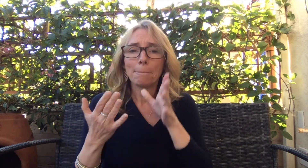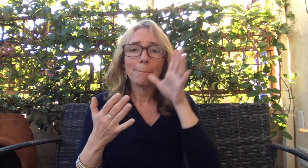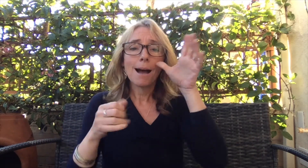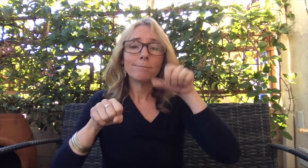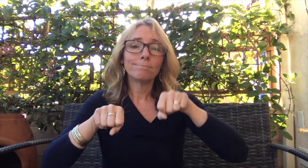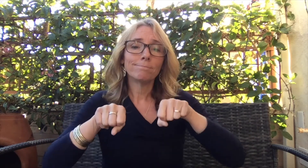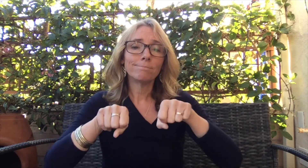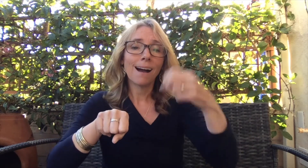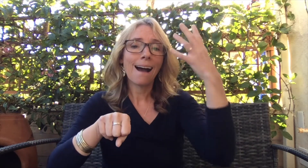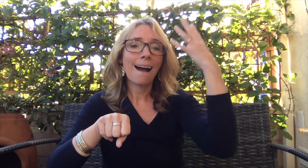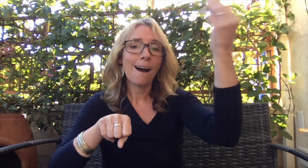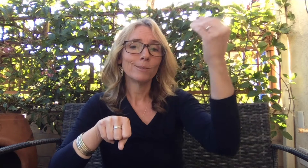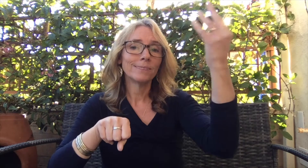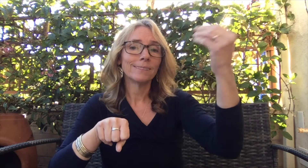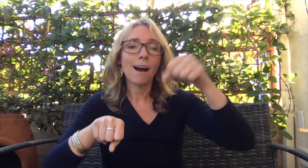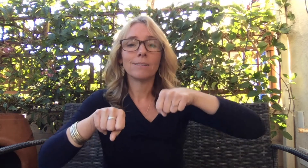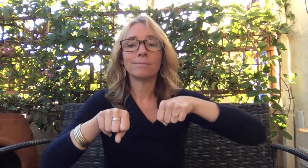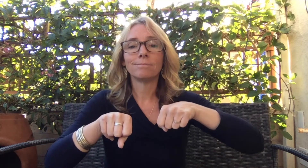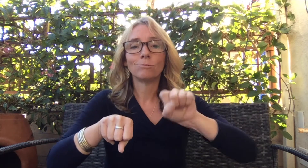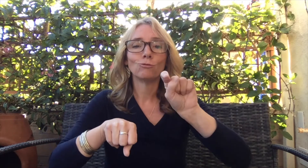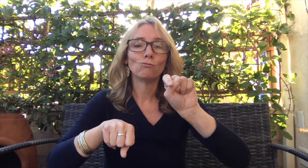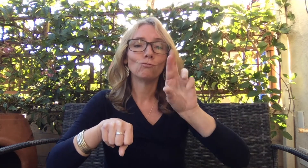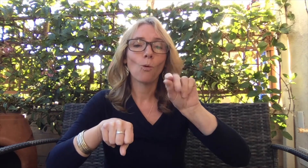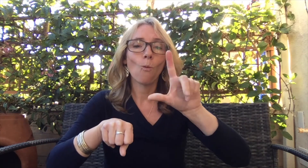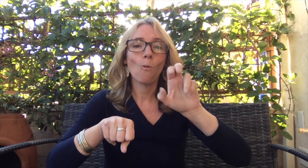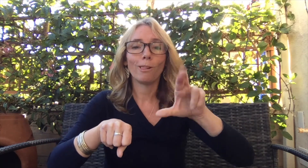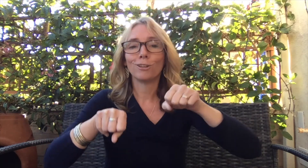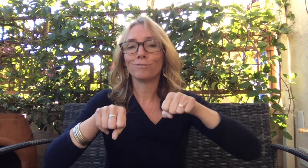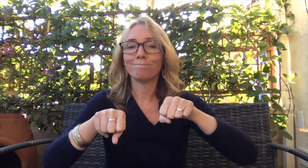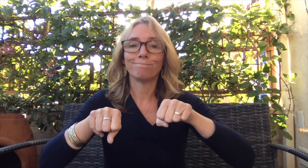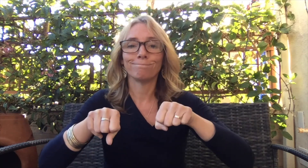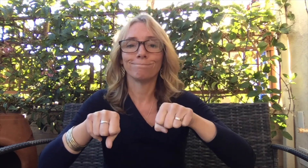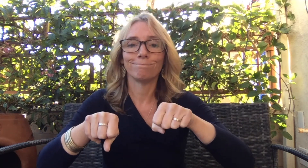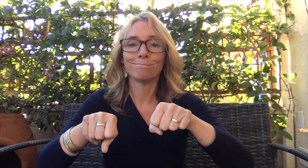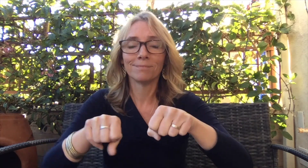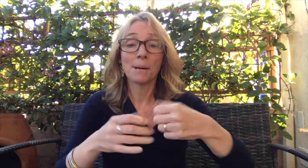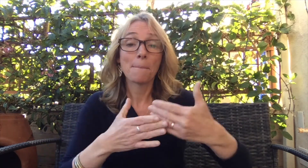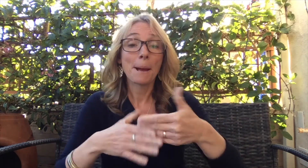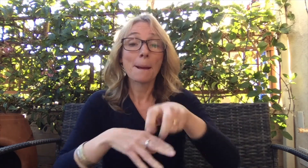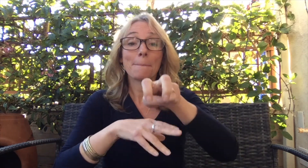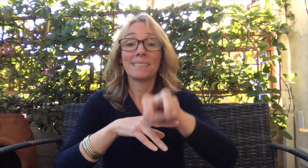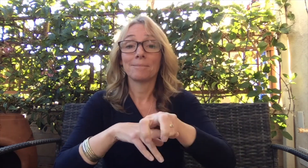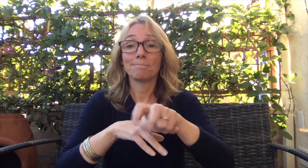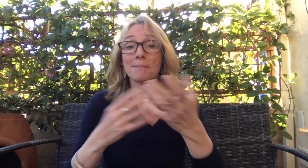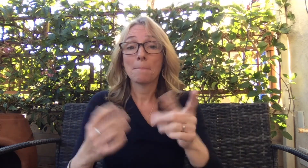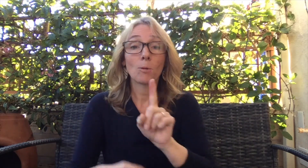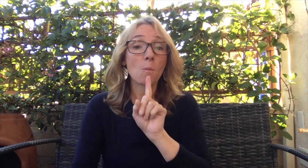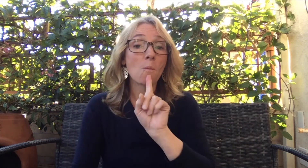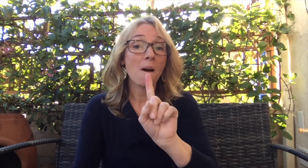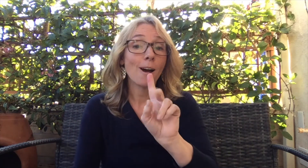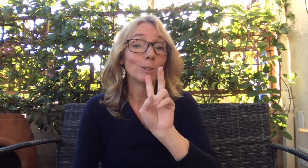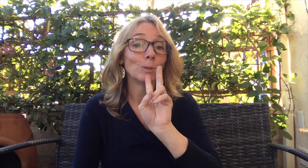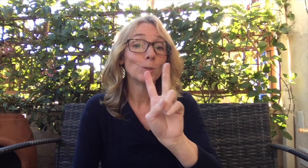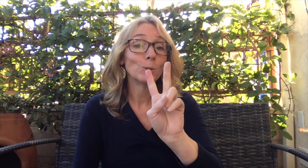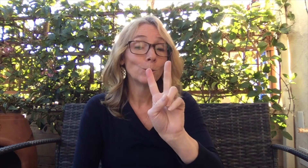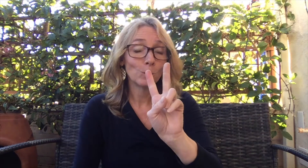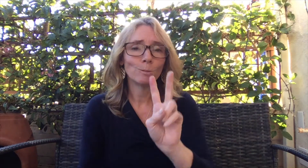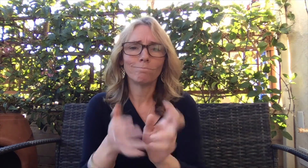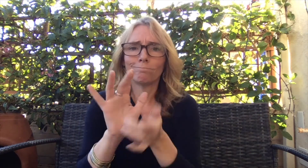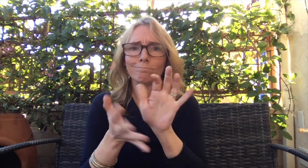You can see infants, sometimes the parents outside with their stroller, walking their infant. The infant may be